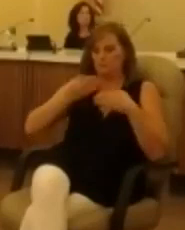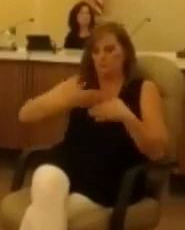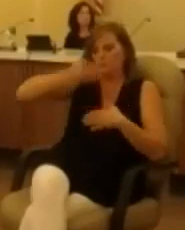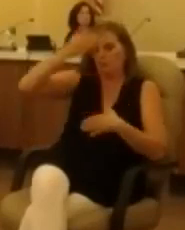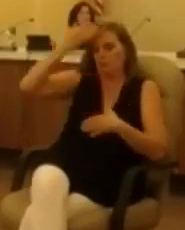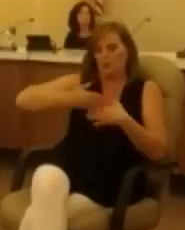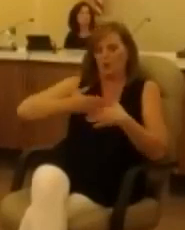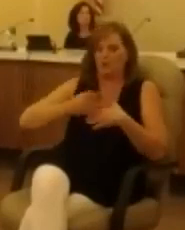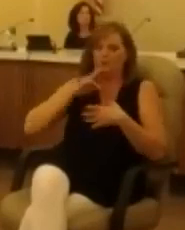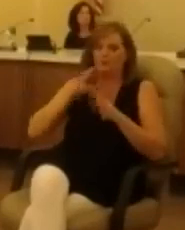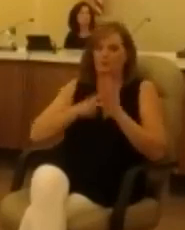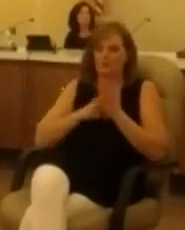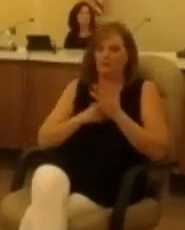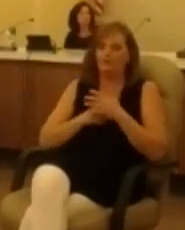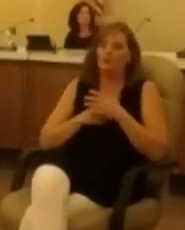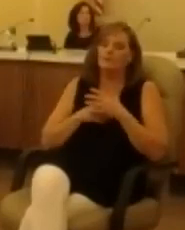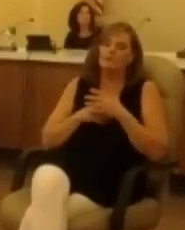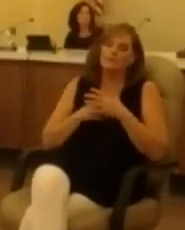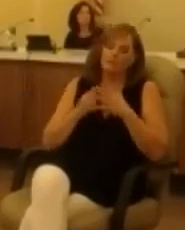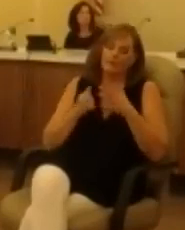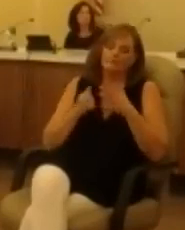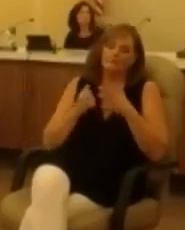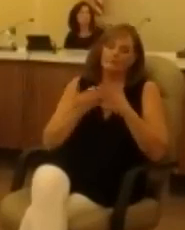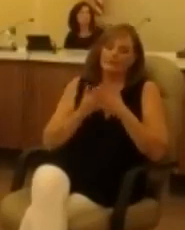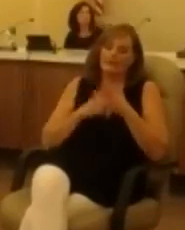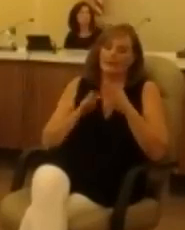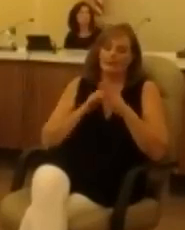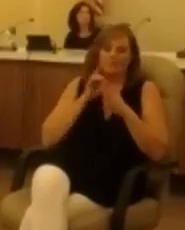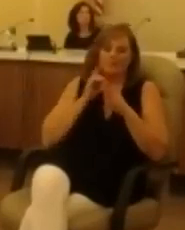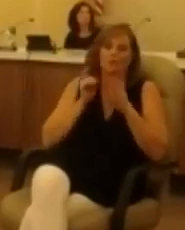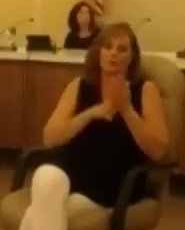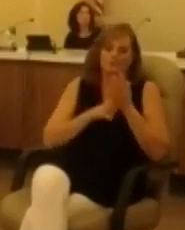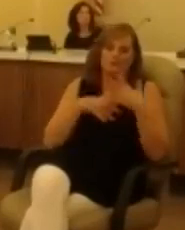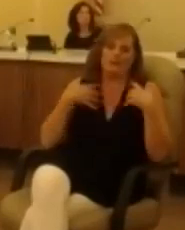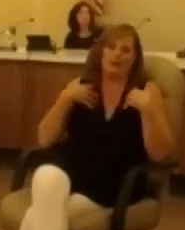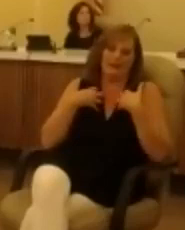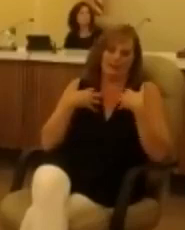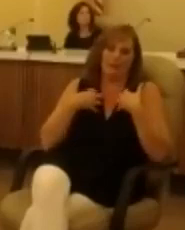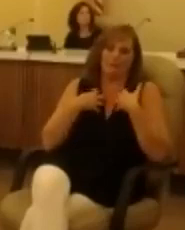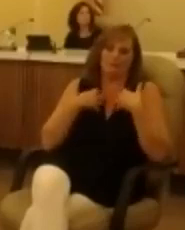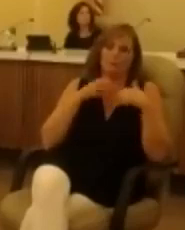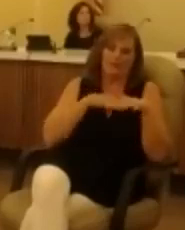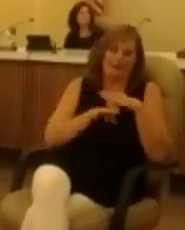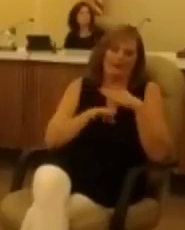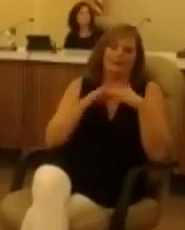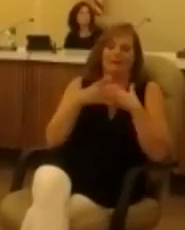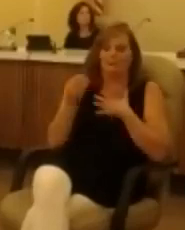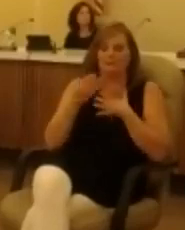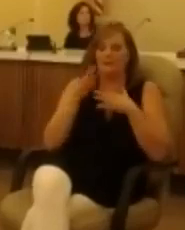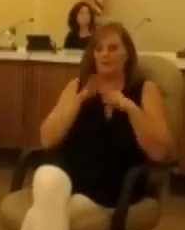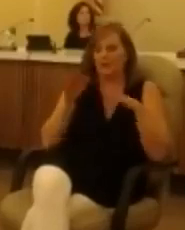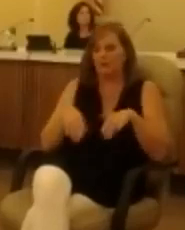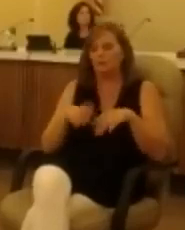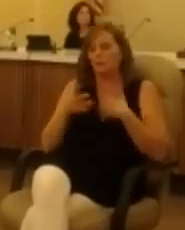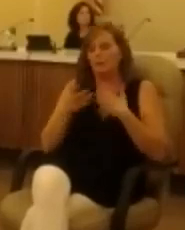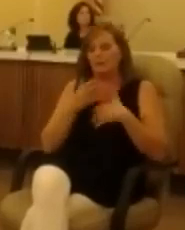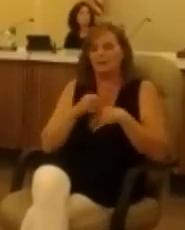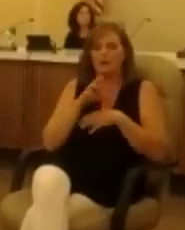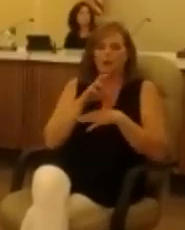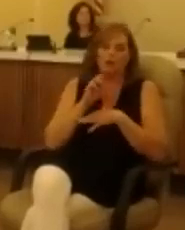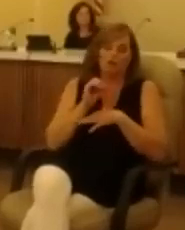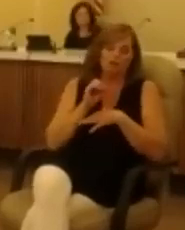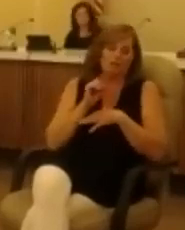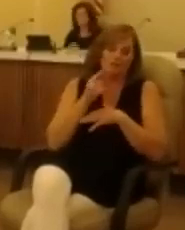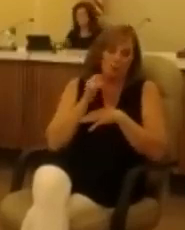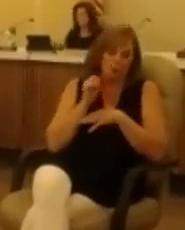the neighbors are starting to see more animals coming in and out. So we might be taking a look at a resolution, whether